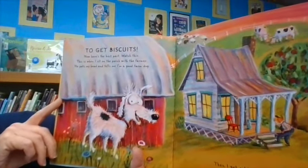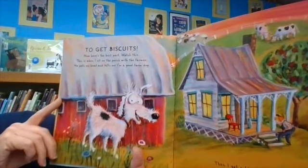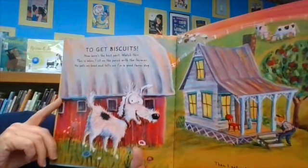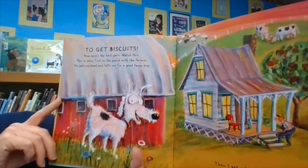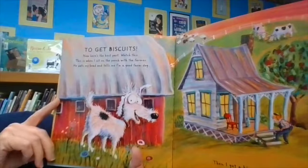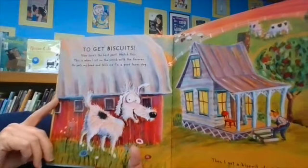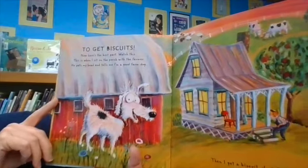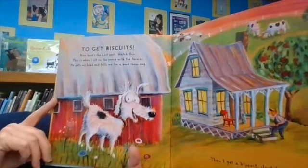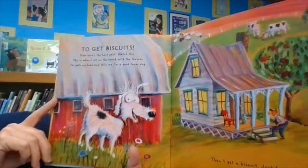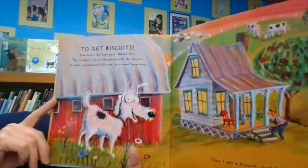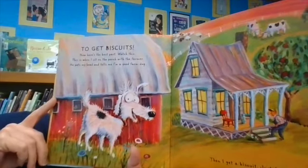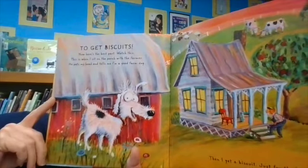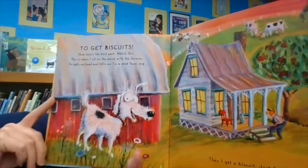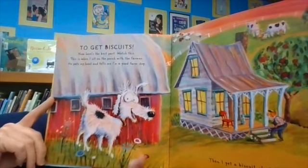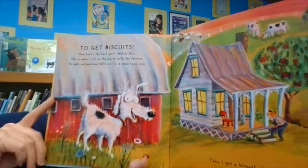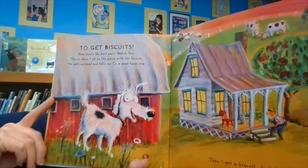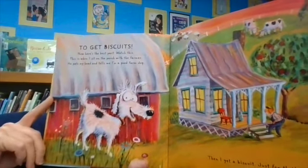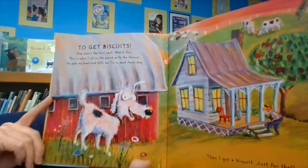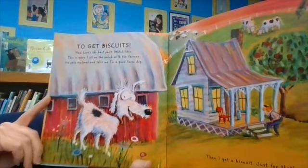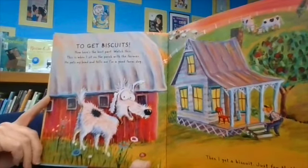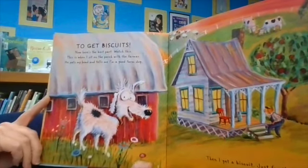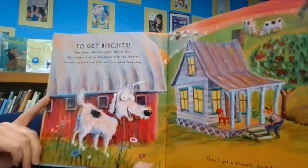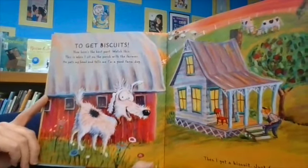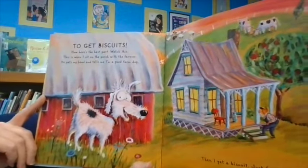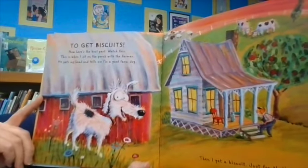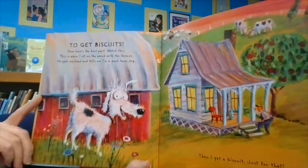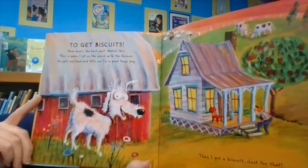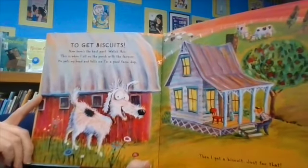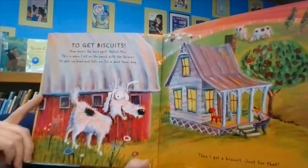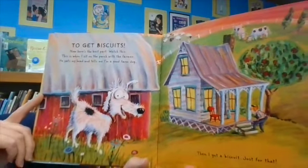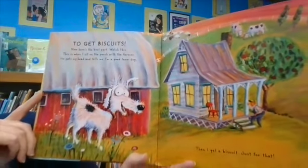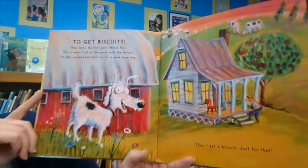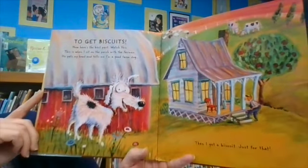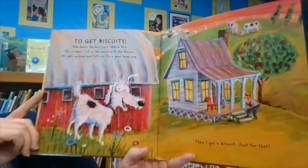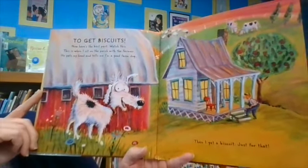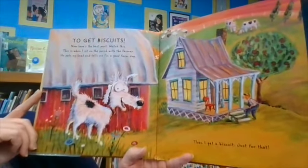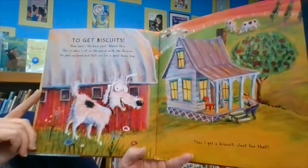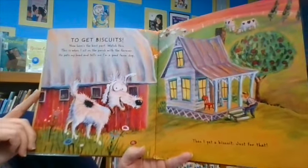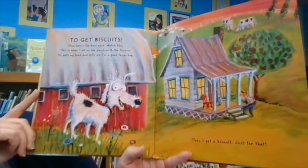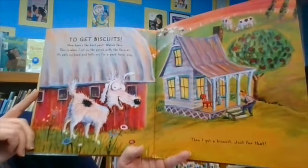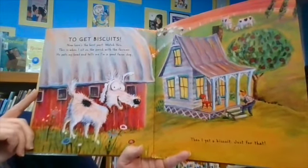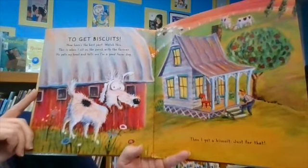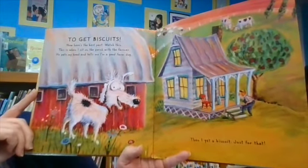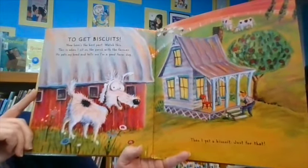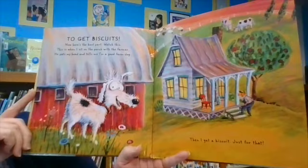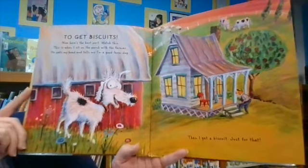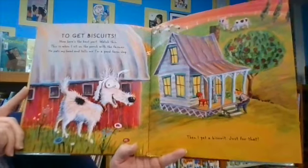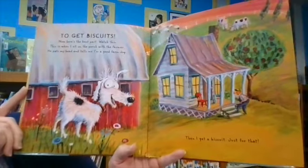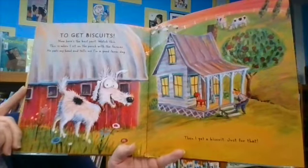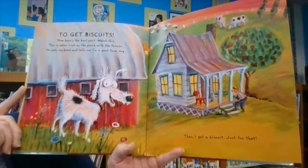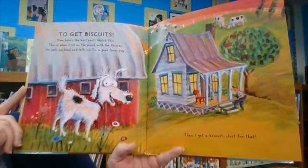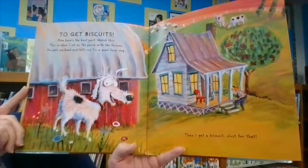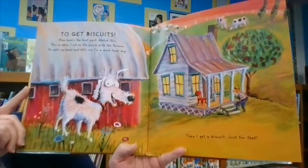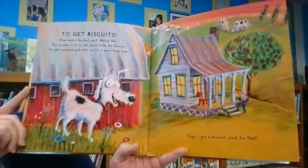He pats my head and tells me I'm a good farm dog. Then I get a biscuit just for